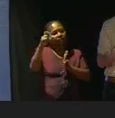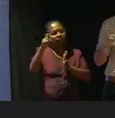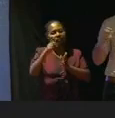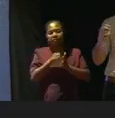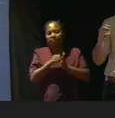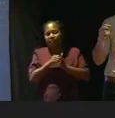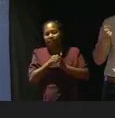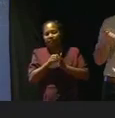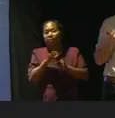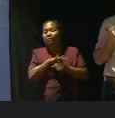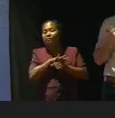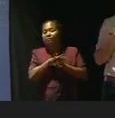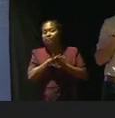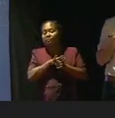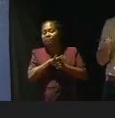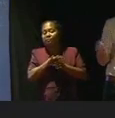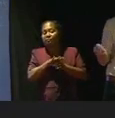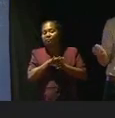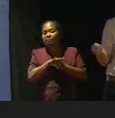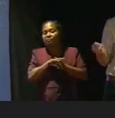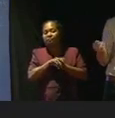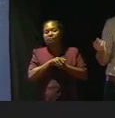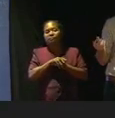make the